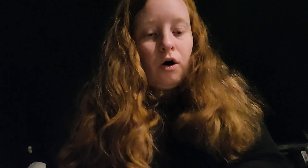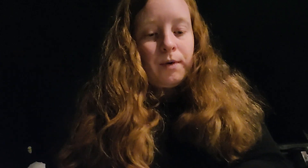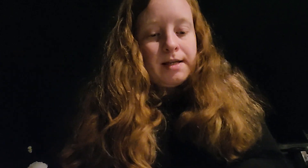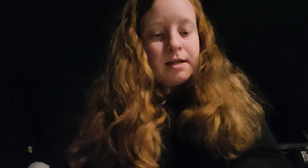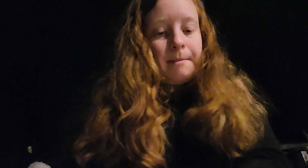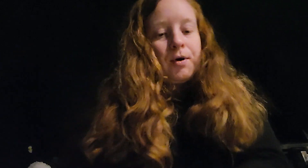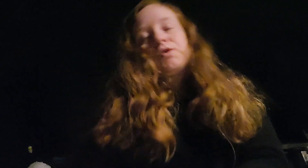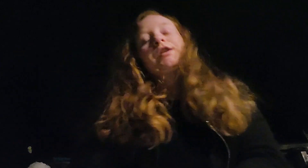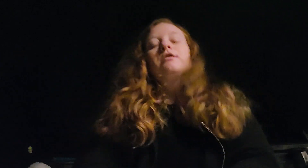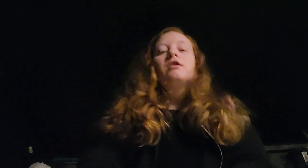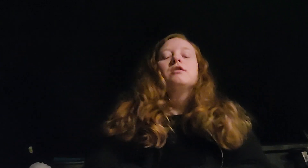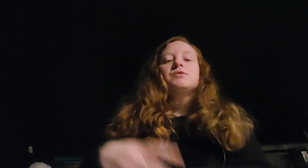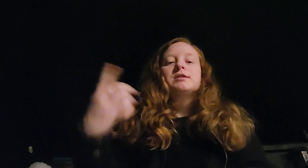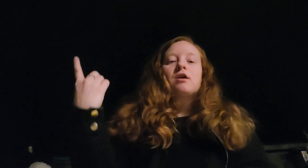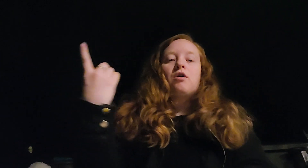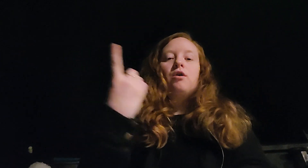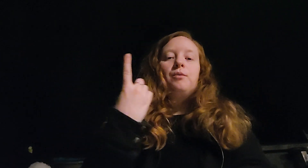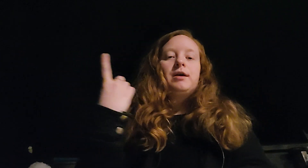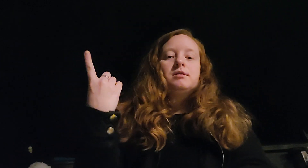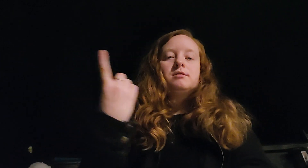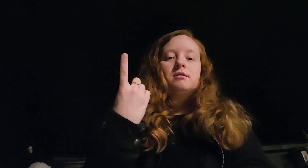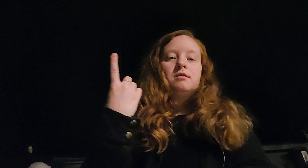Always in motion. So we're saying always.